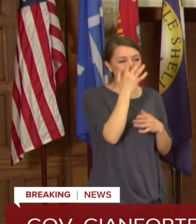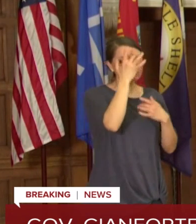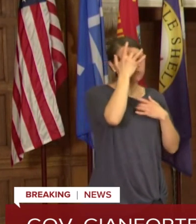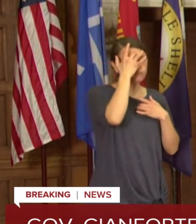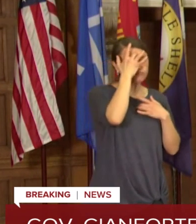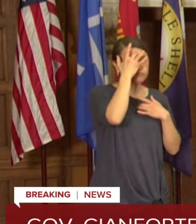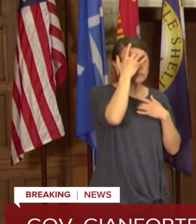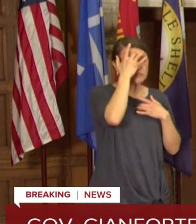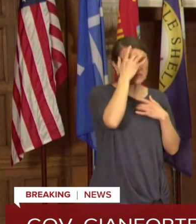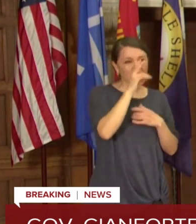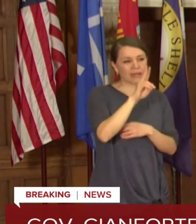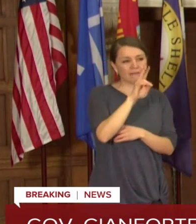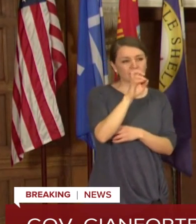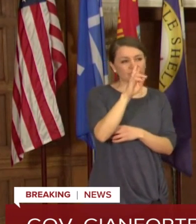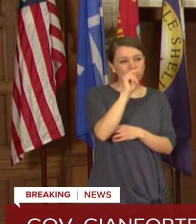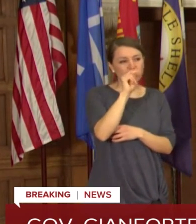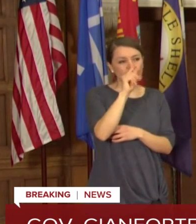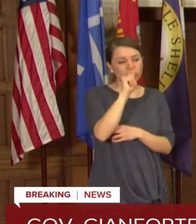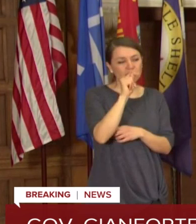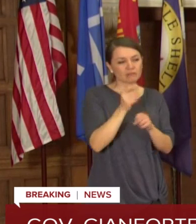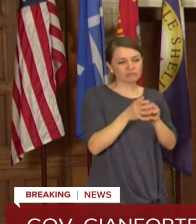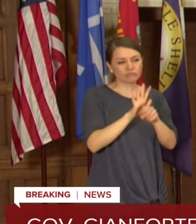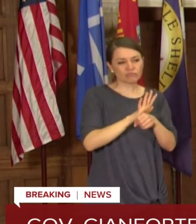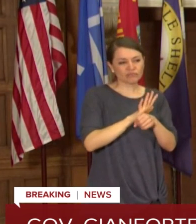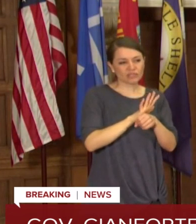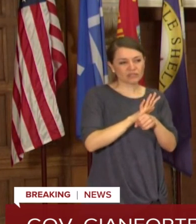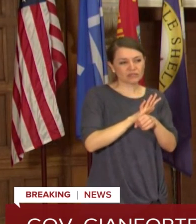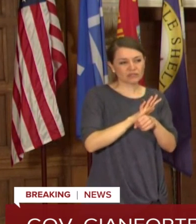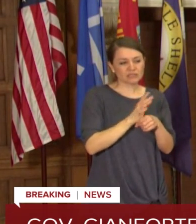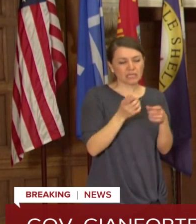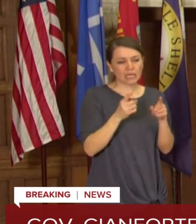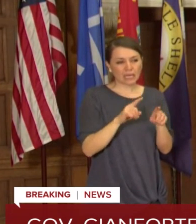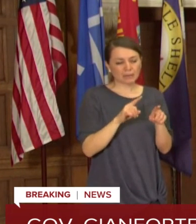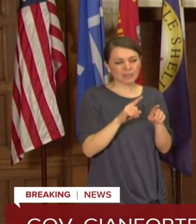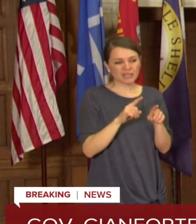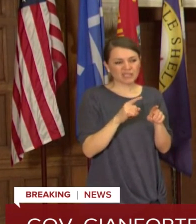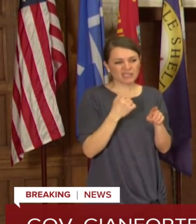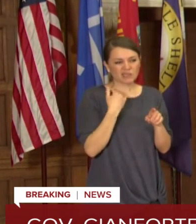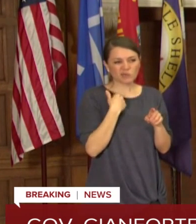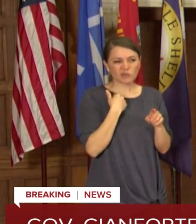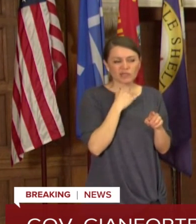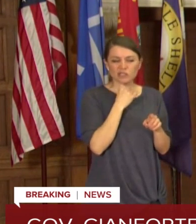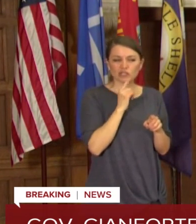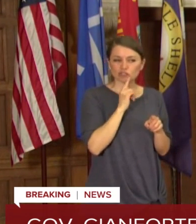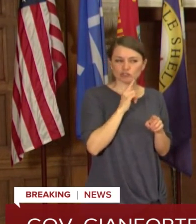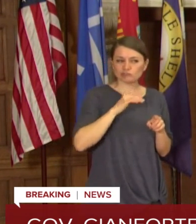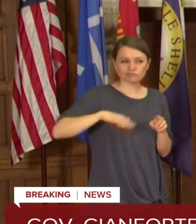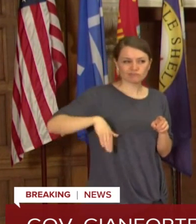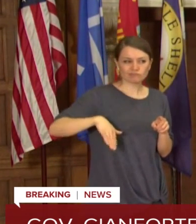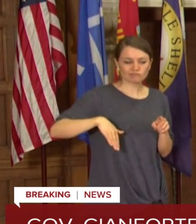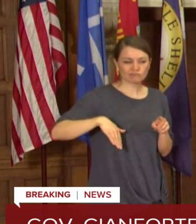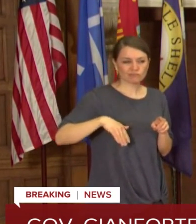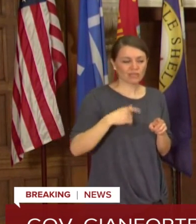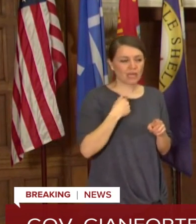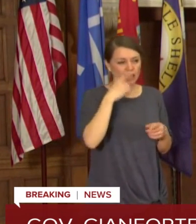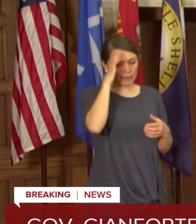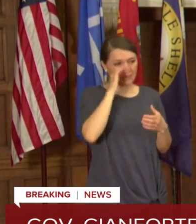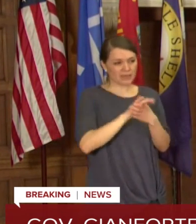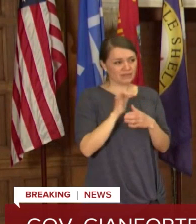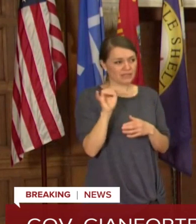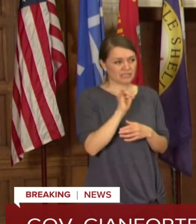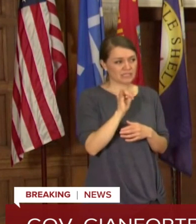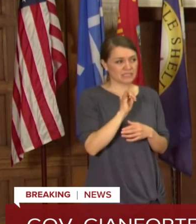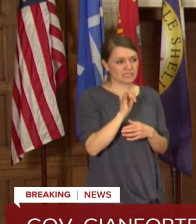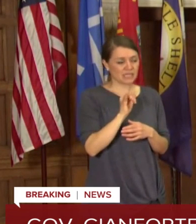been identified. Those were being confirmed as we go. But and I believe those are the same variant that we